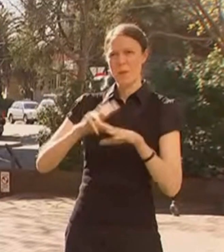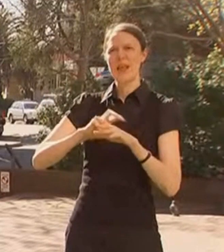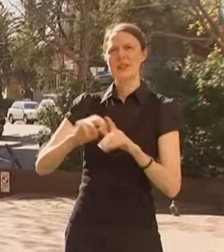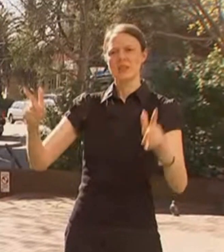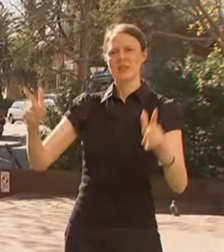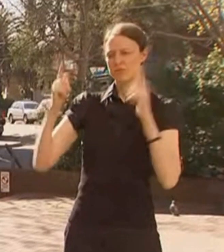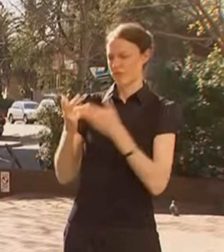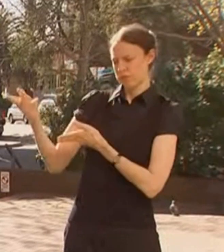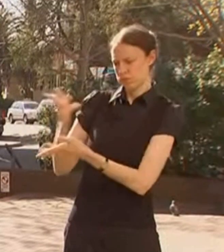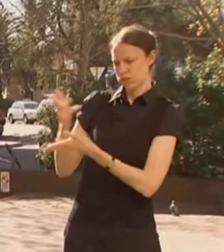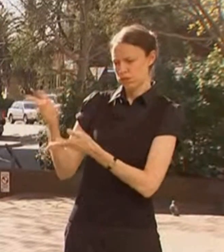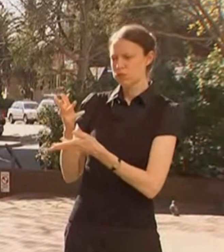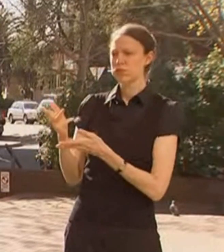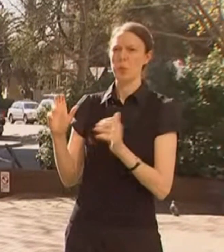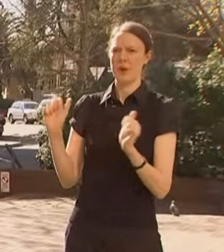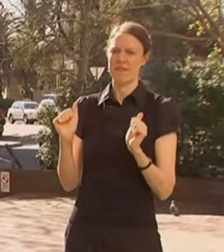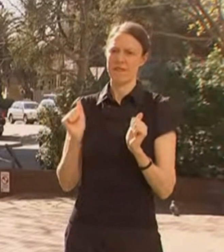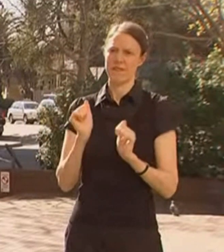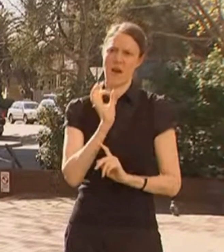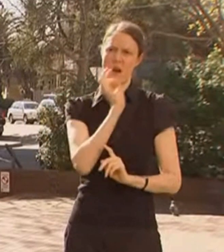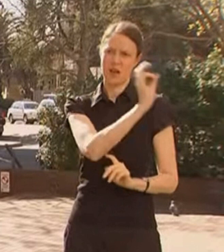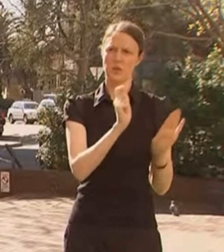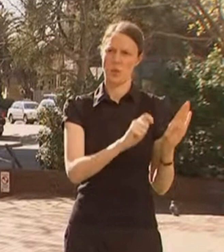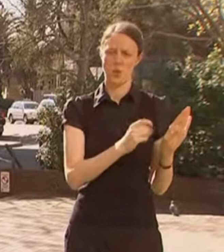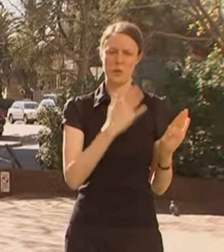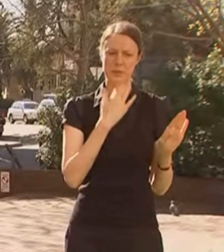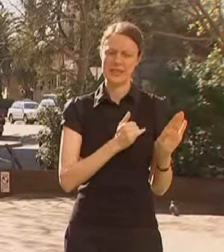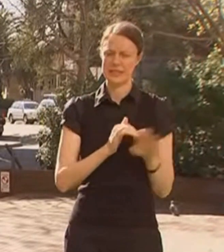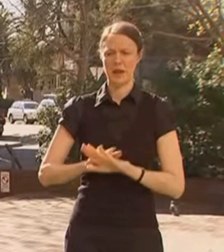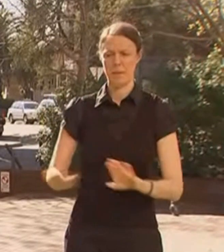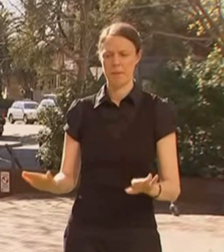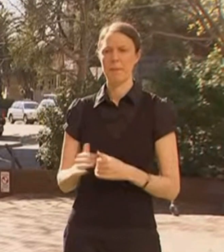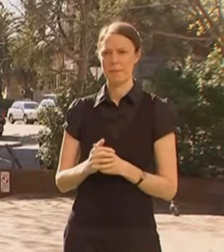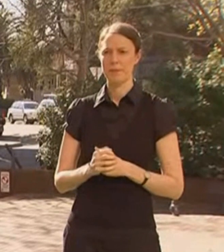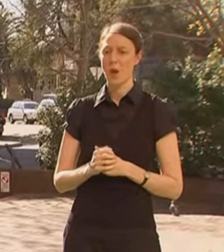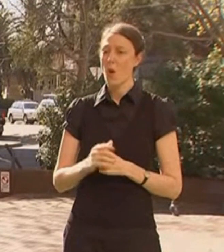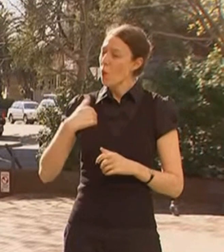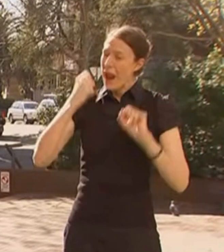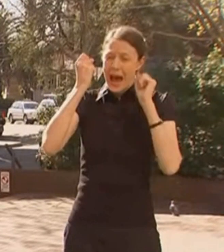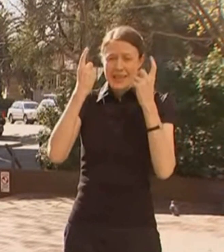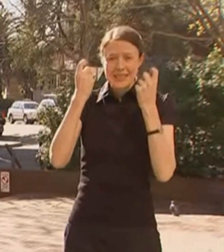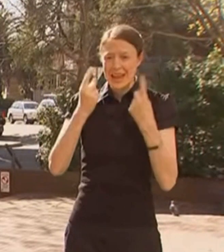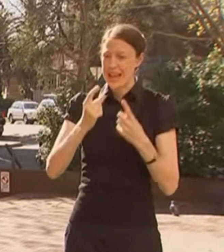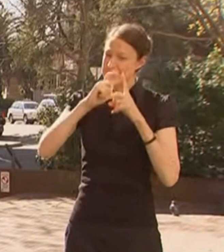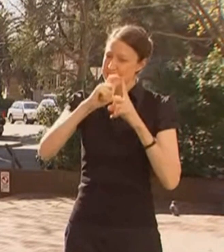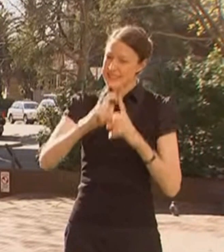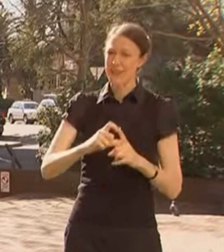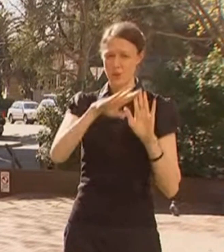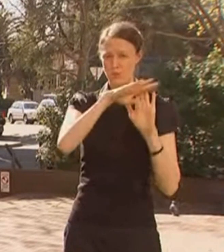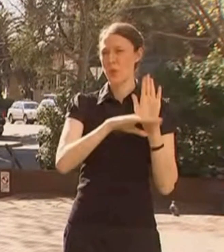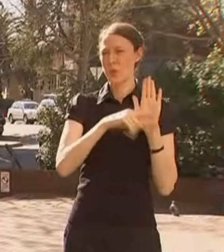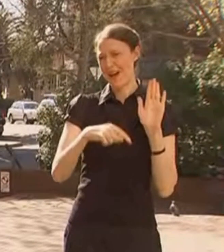not the case, when thousands of people had registered to be part of what is now an illegal protest, of